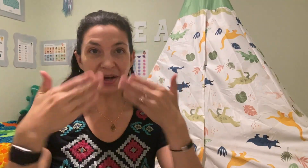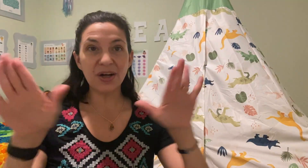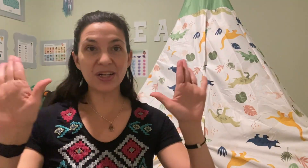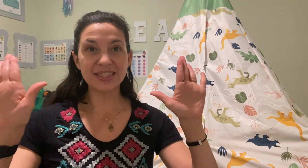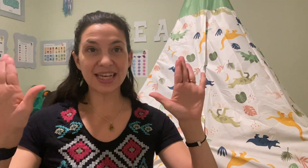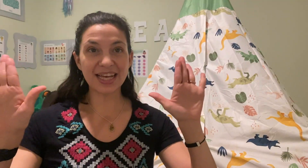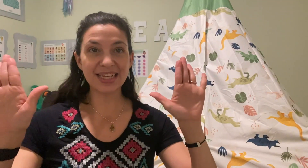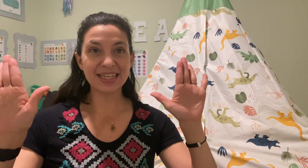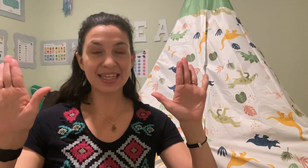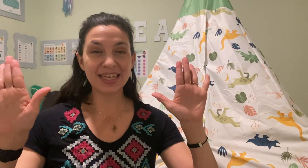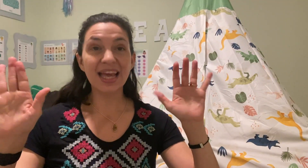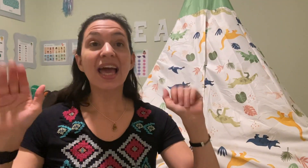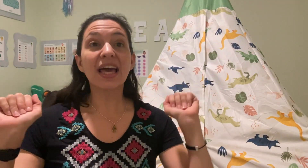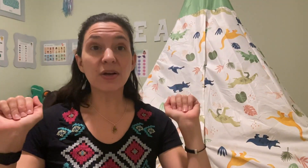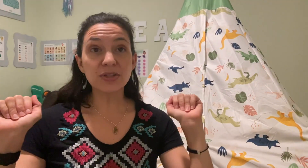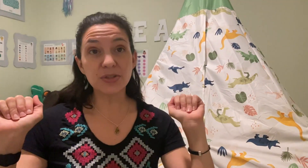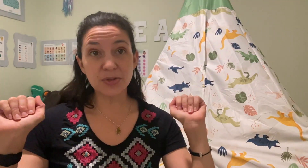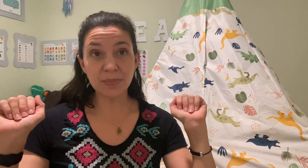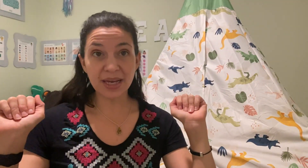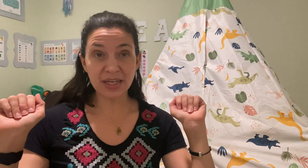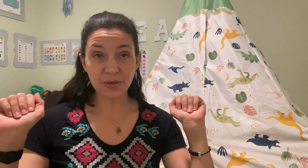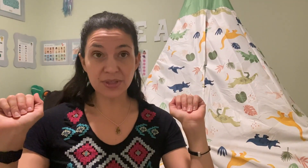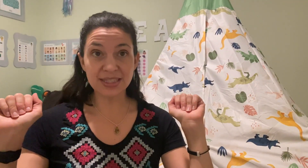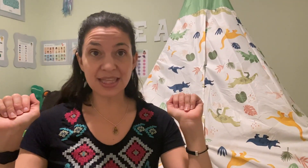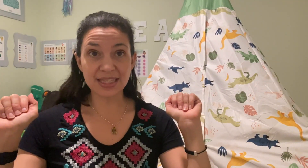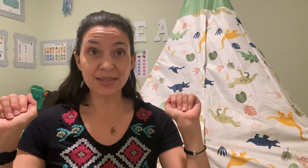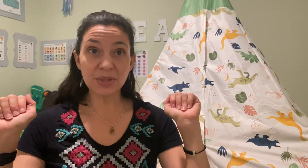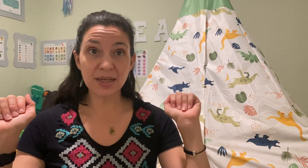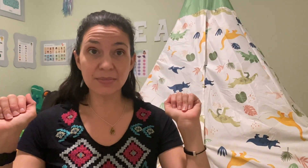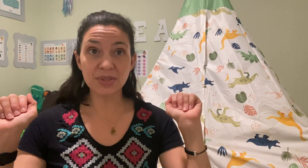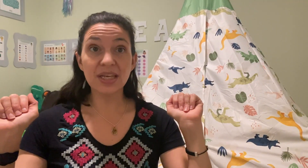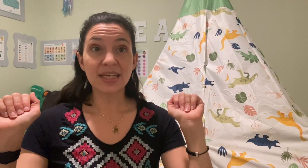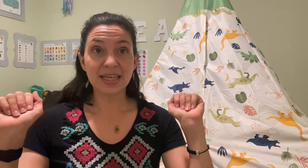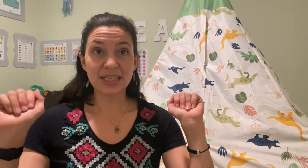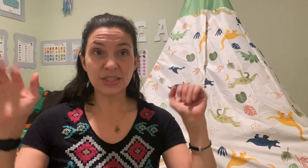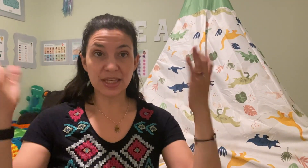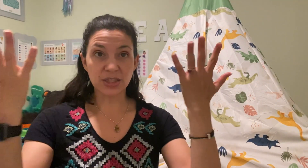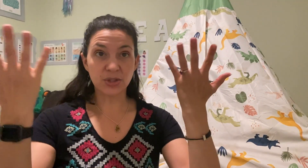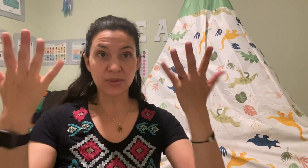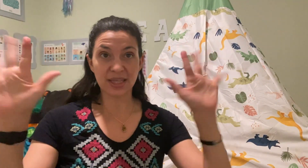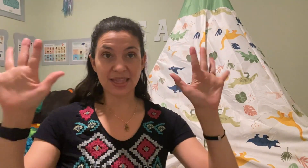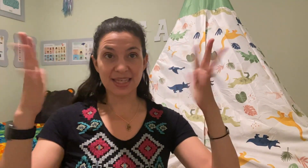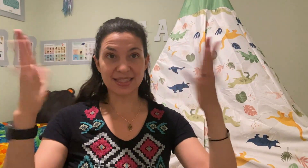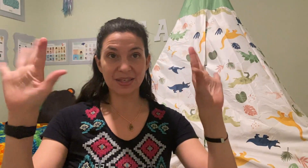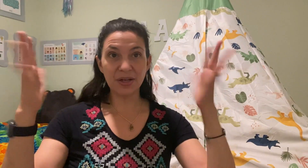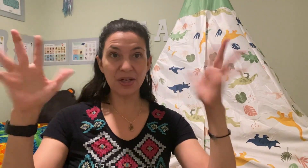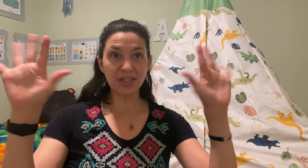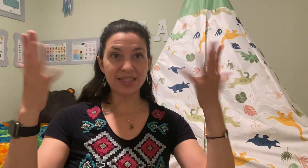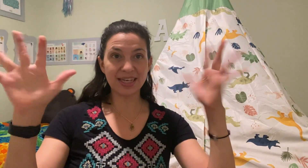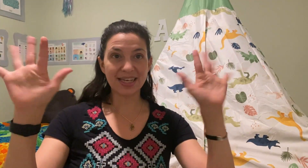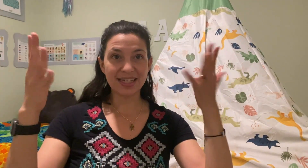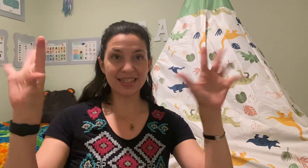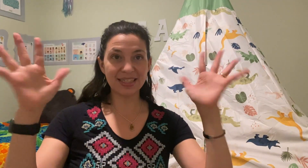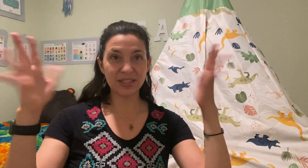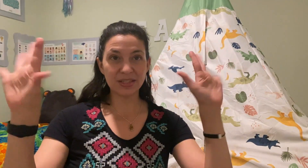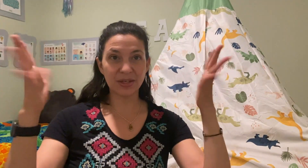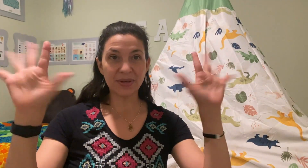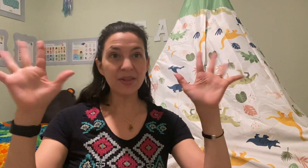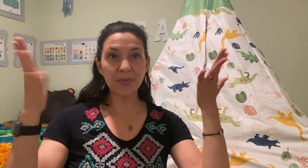All done. And also you might notice that sometimes kids like to do it like this. All done. So either way